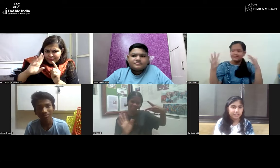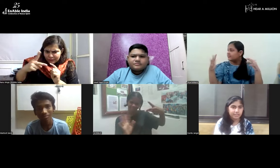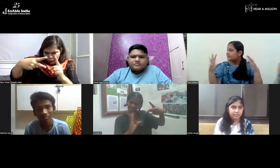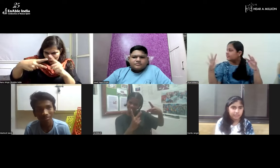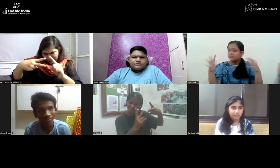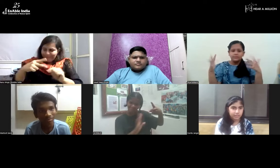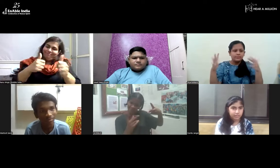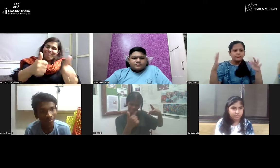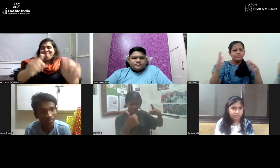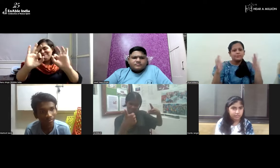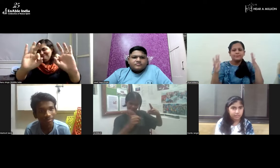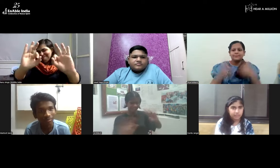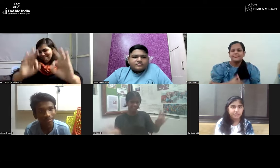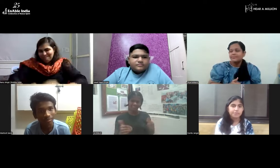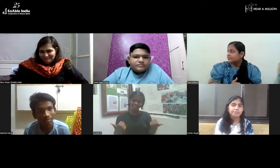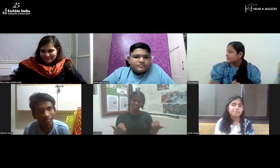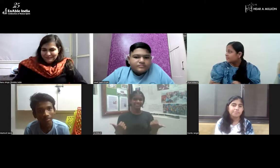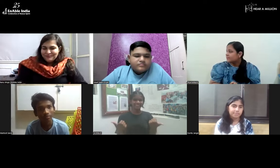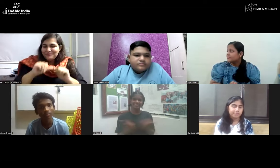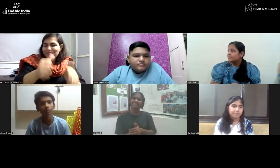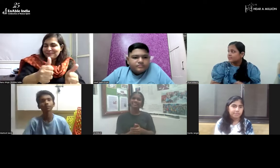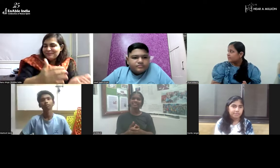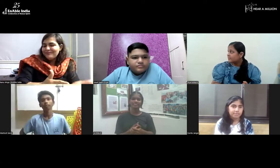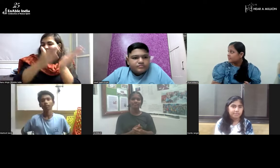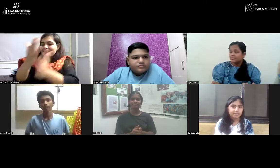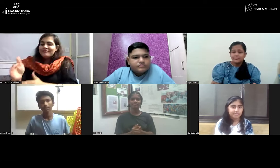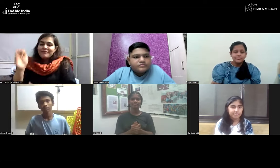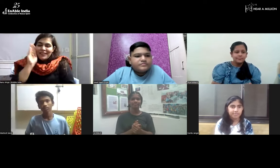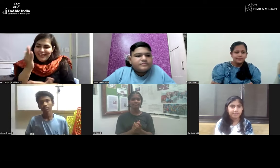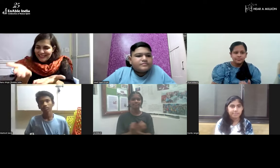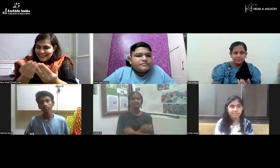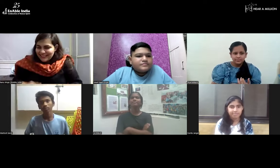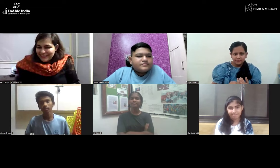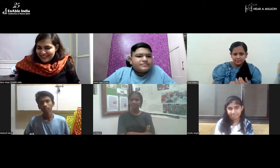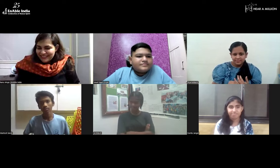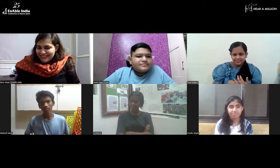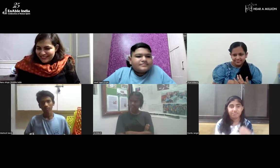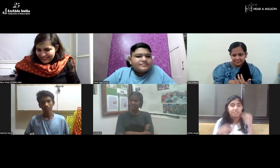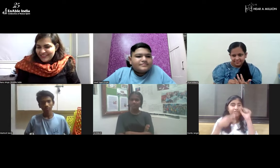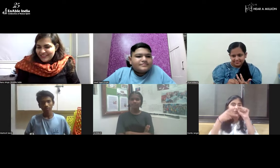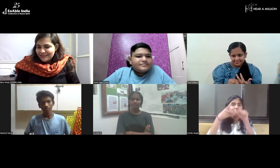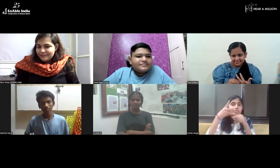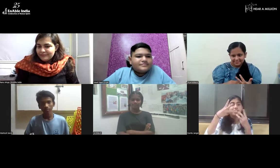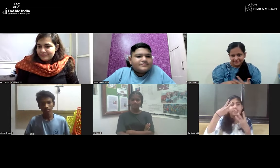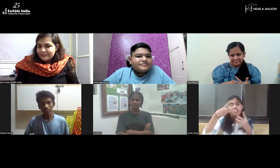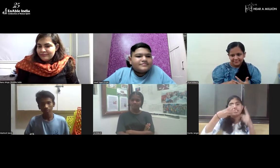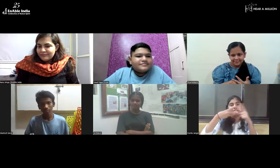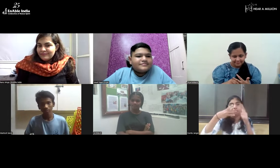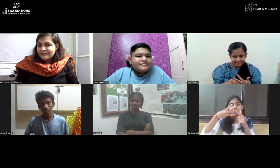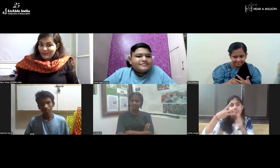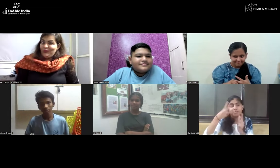future? Okay, we will have the answers one by one. So Meet, you go first.